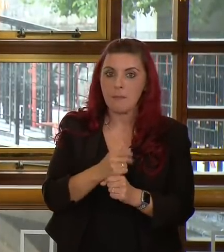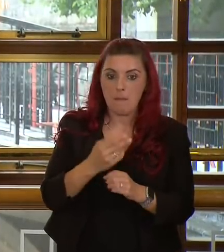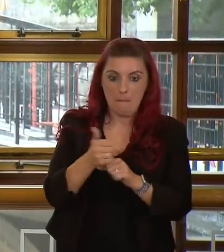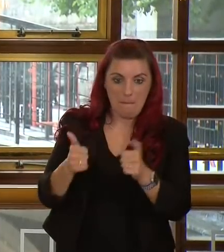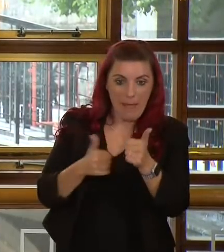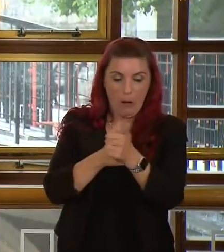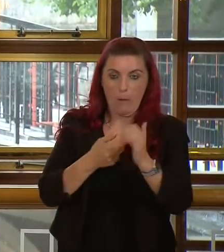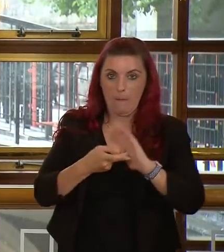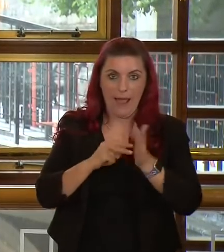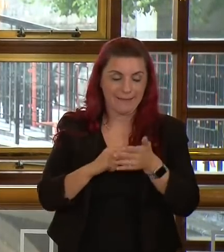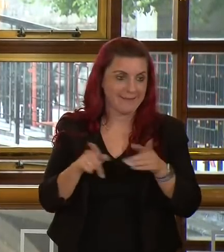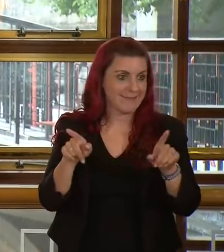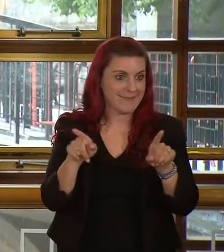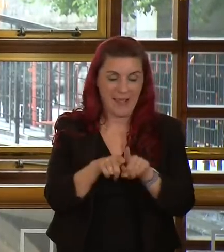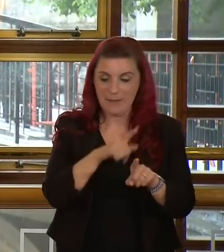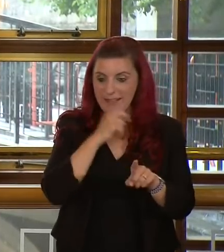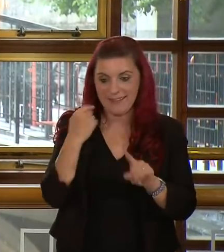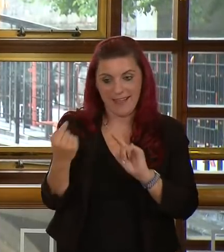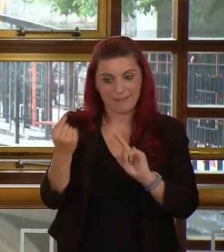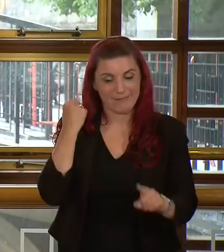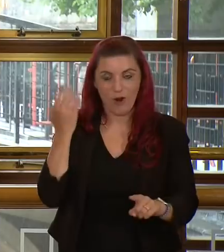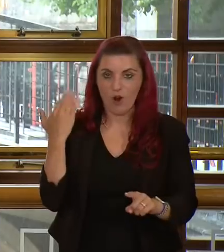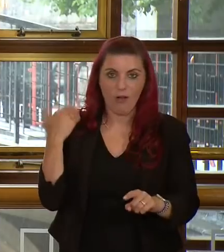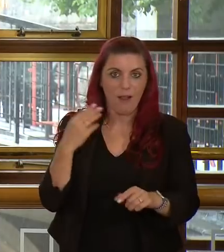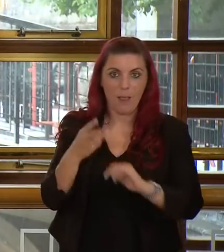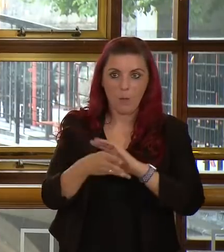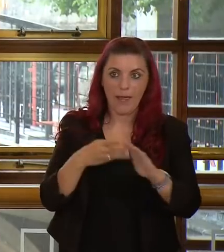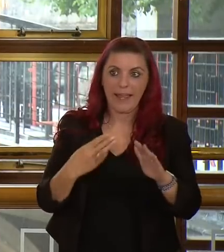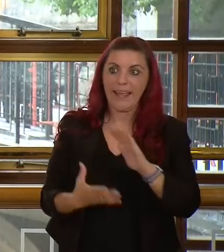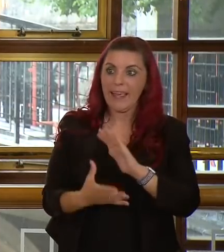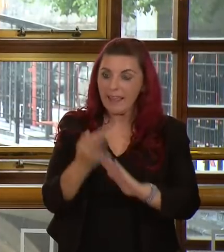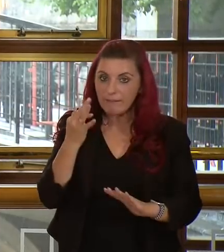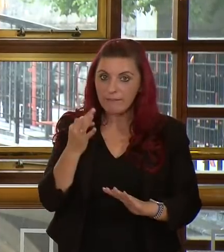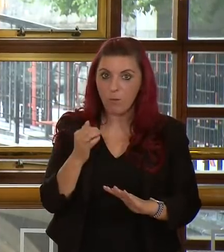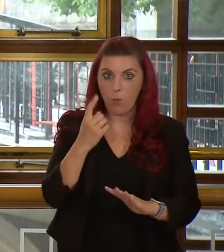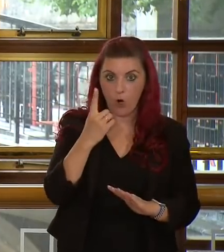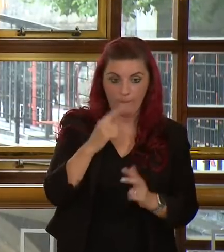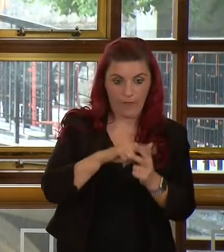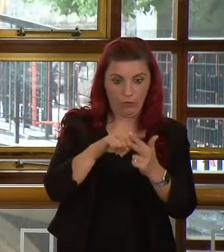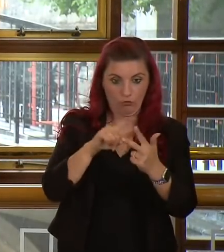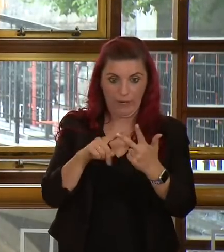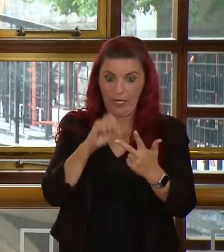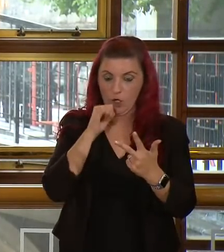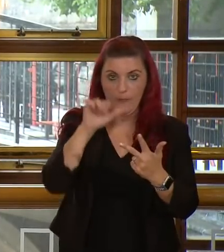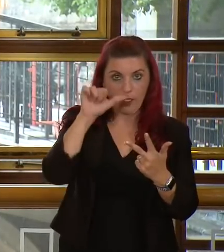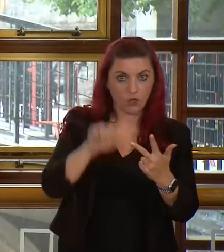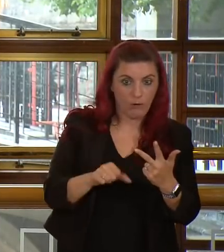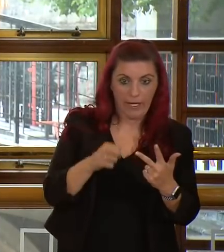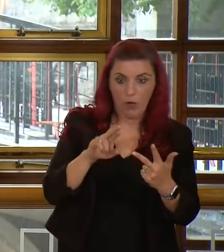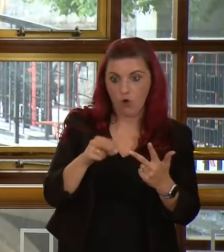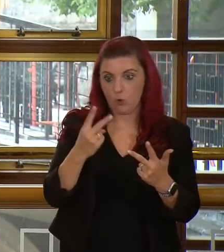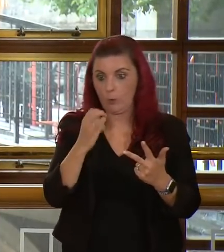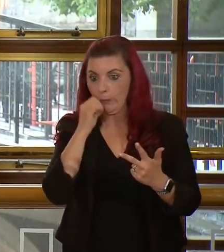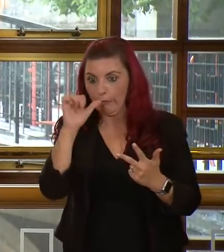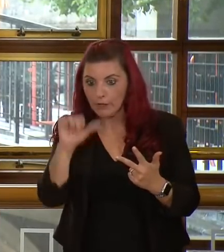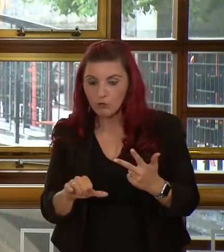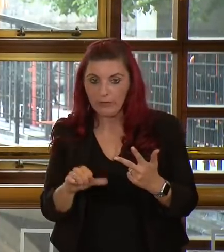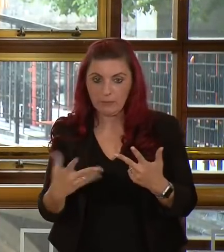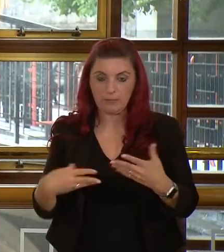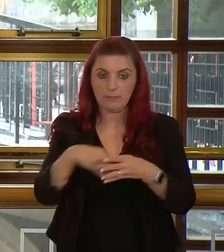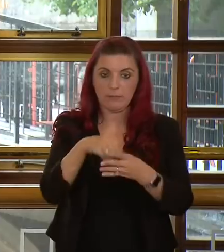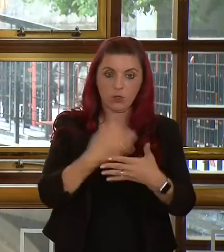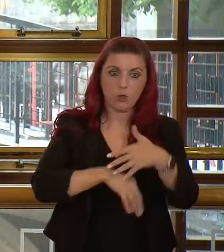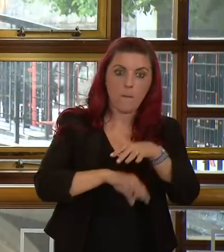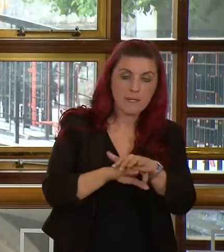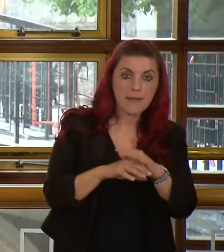same as I gave during the week. If it is the case that one of the three parties, or more than one of the three parties, reject the